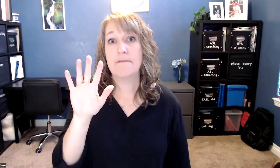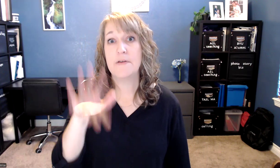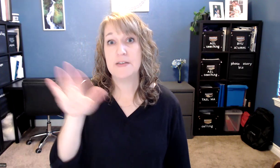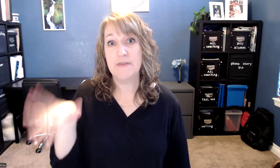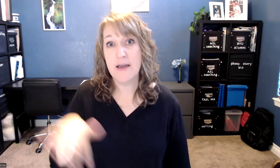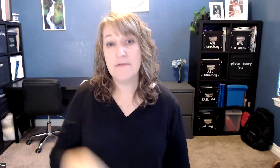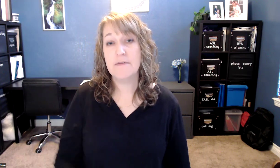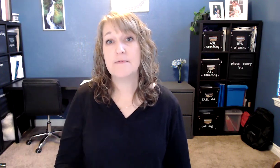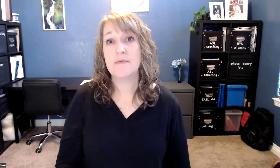55,